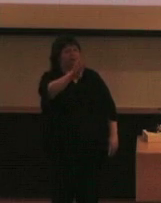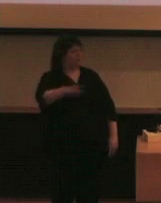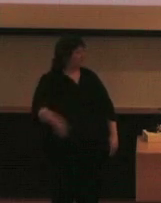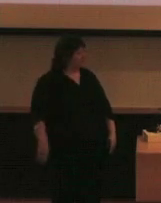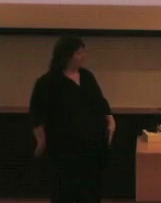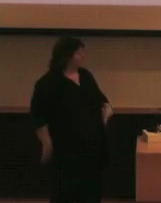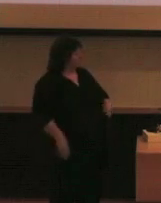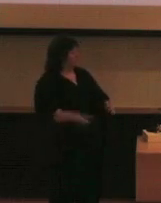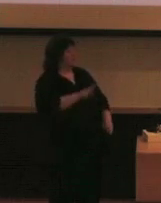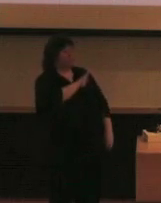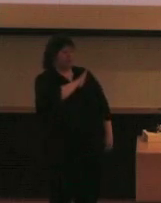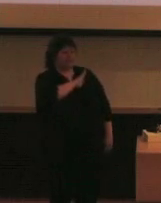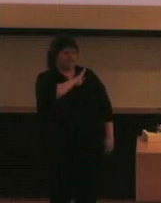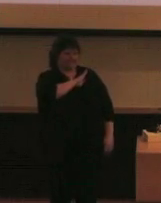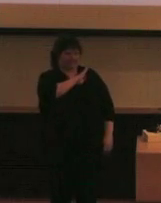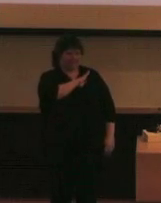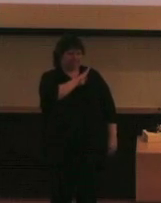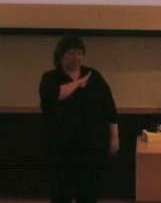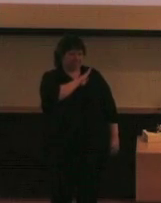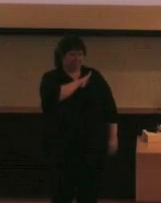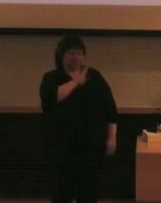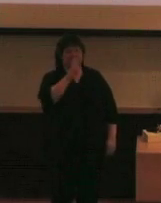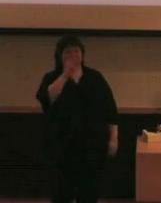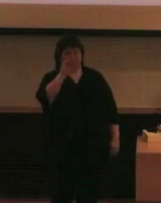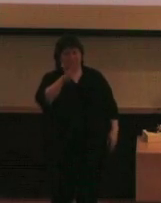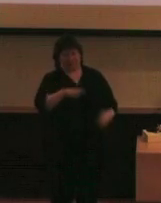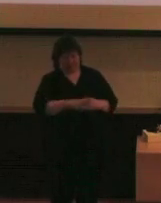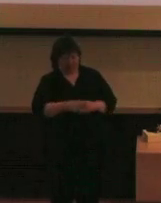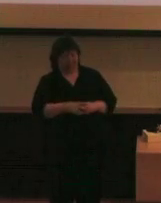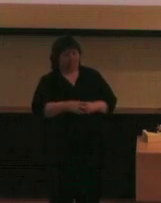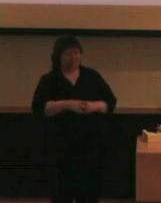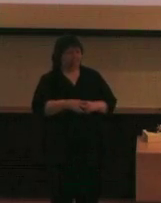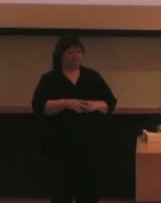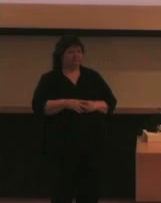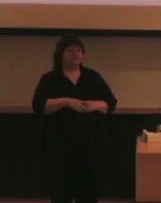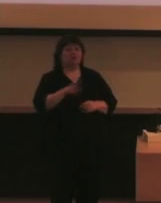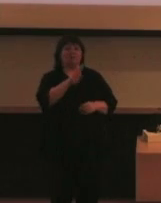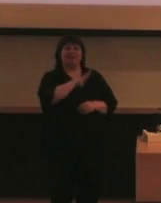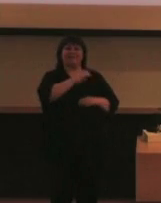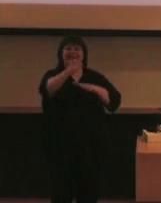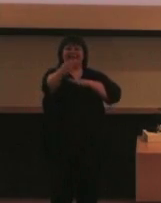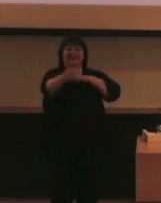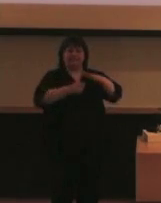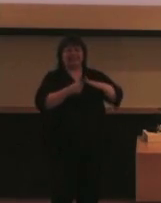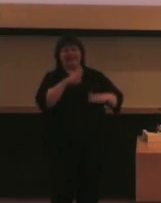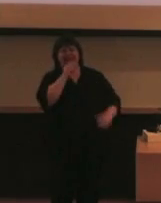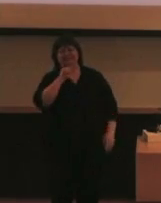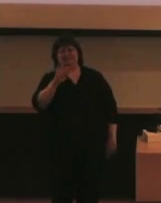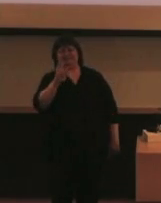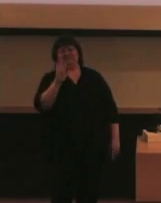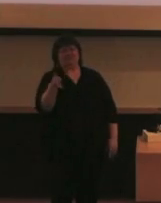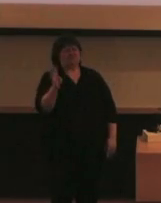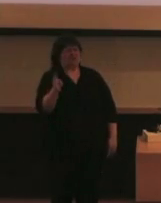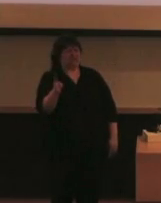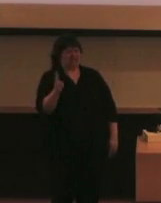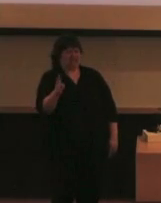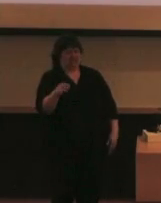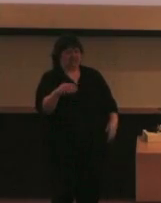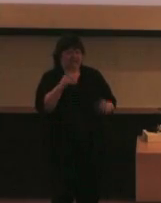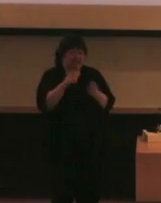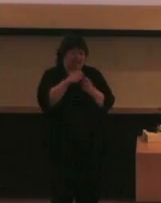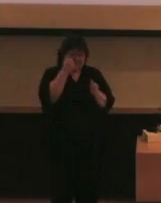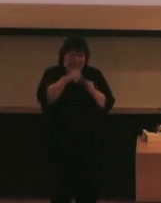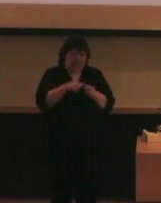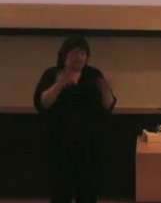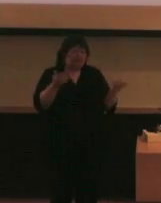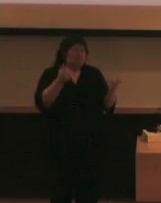is B like this for the interpreter. All right. Anyways, he came to us in his 40s. I don't remember exactly his age, but